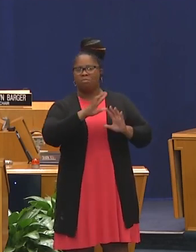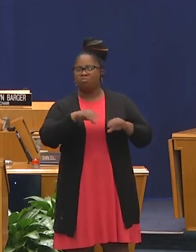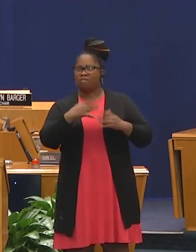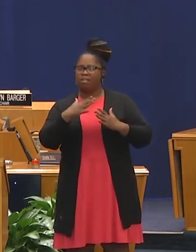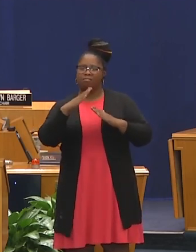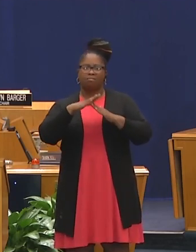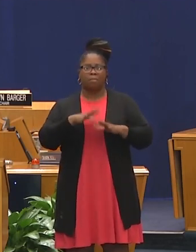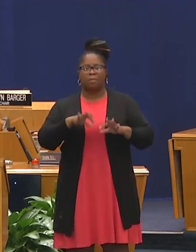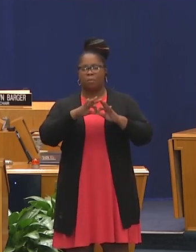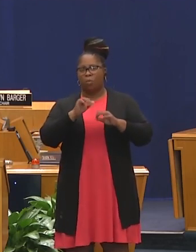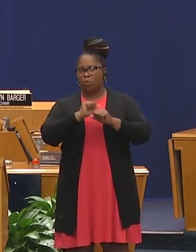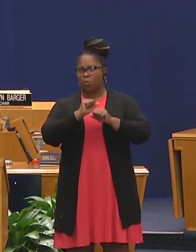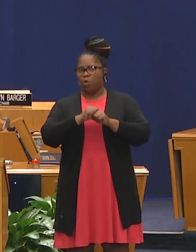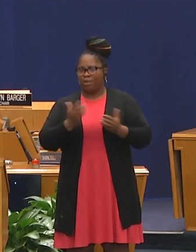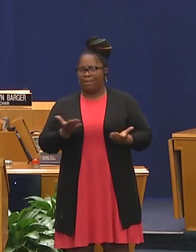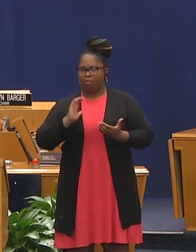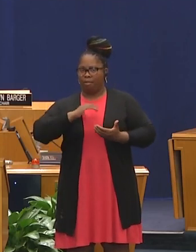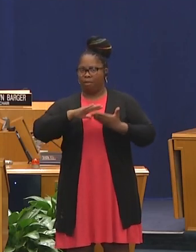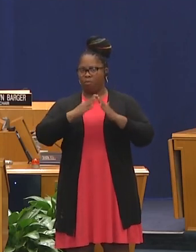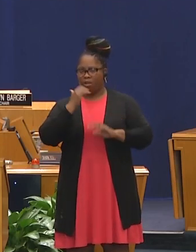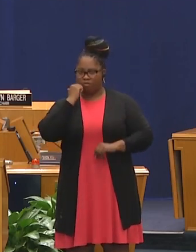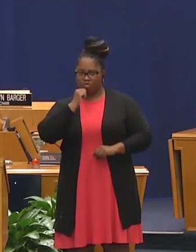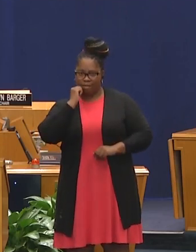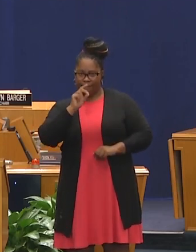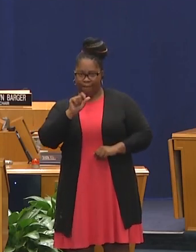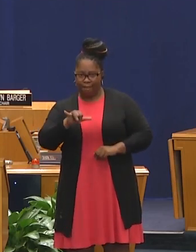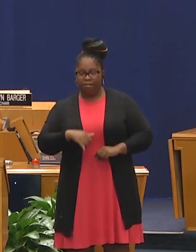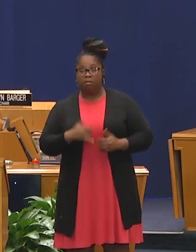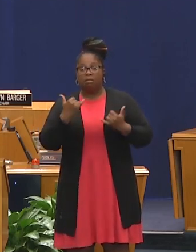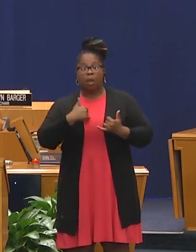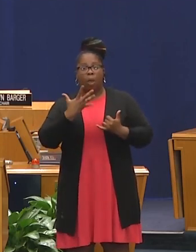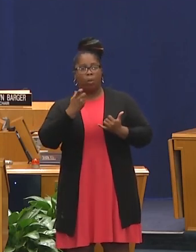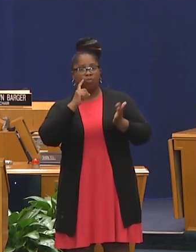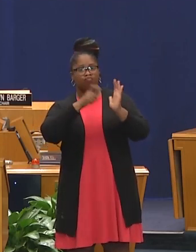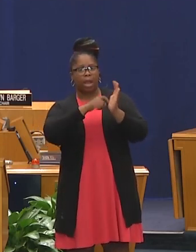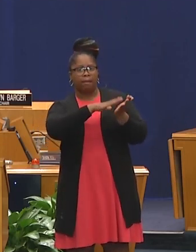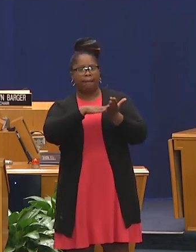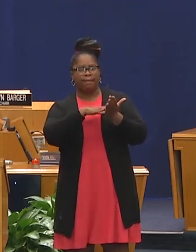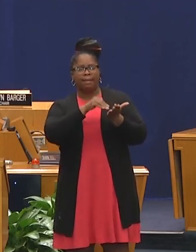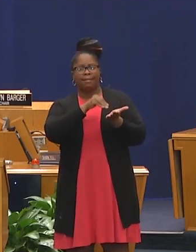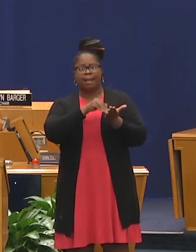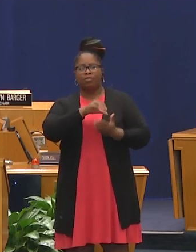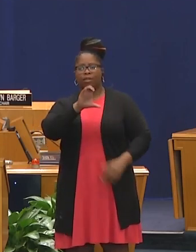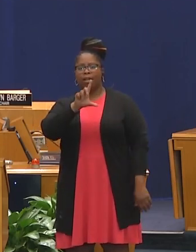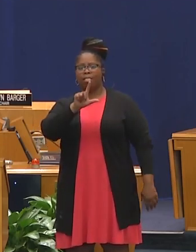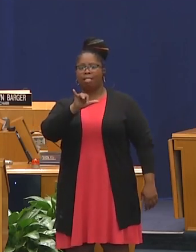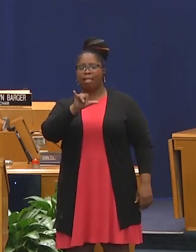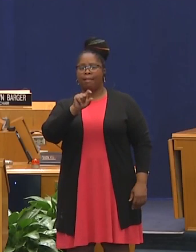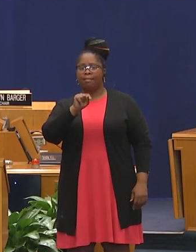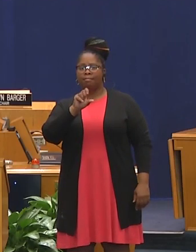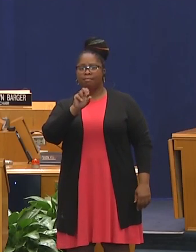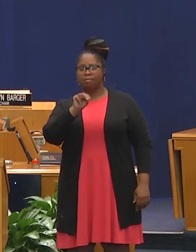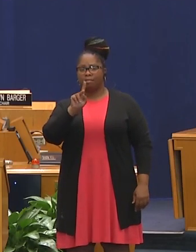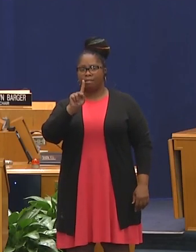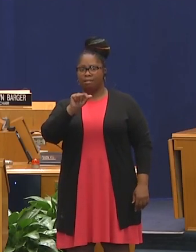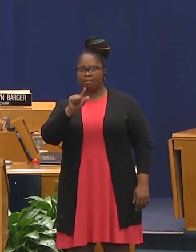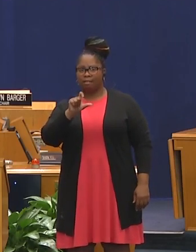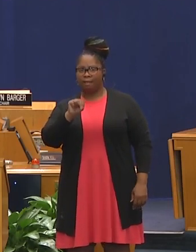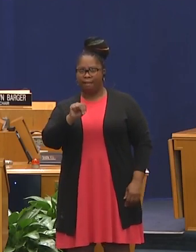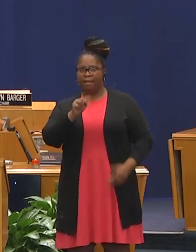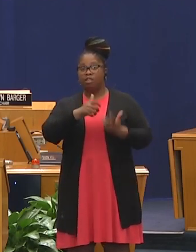each and every day. Now, I would like to recognize Dr. Clayton Kazan, the Chief Medical Officer of Los Angeles County Fire